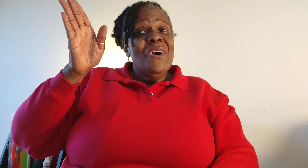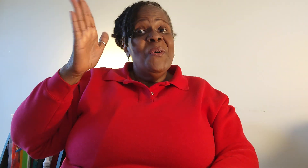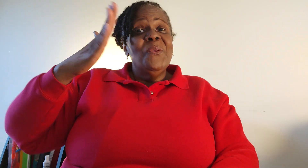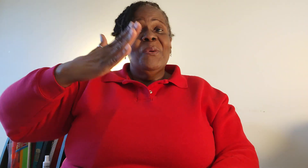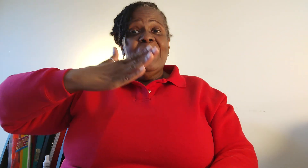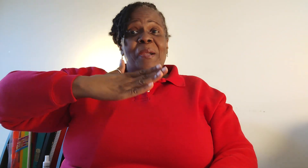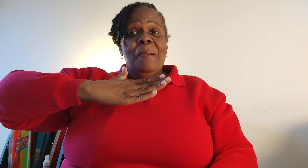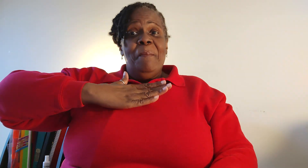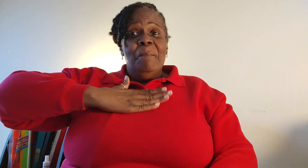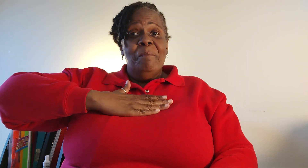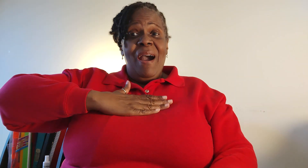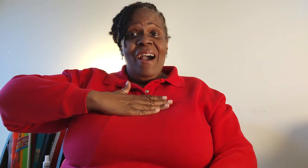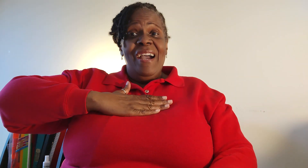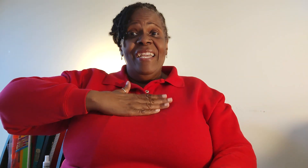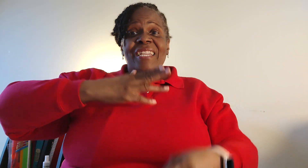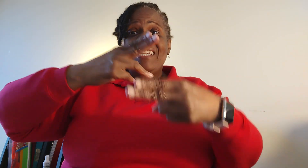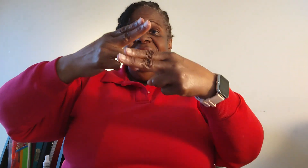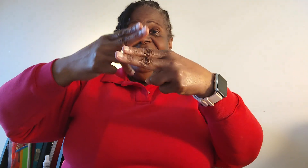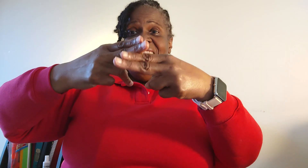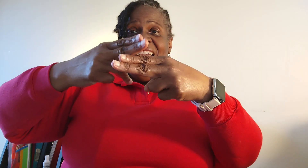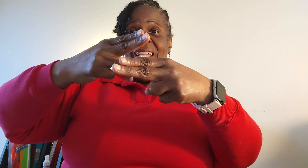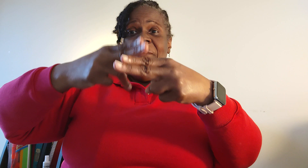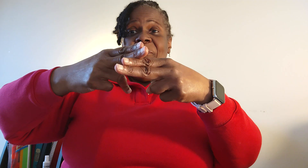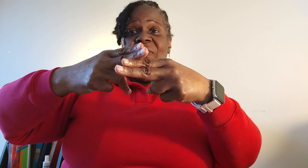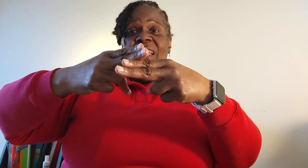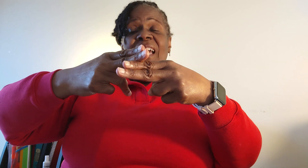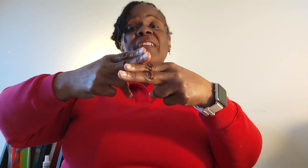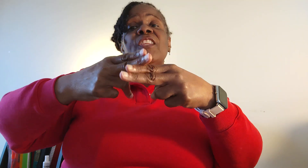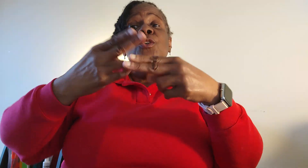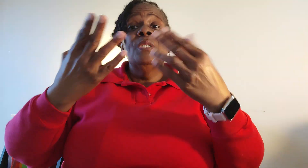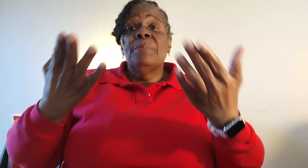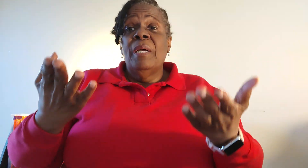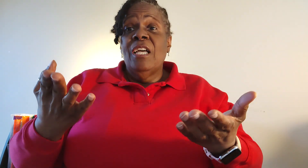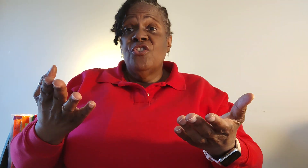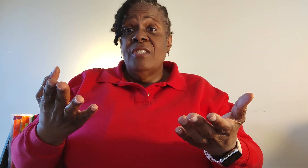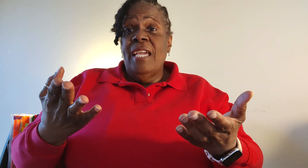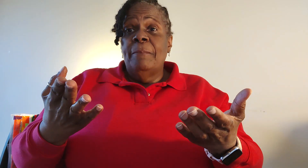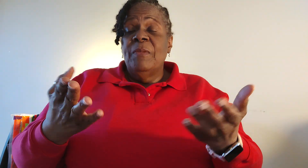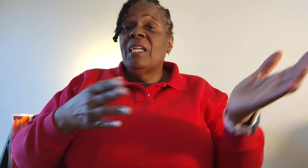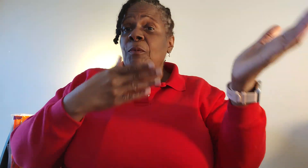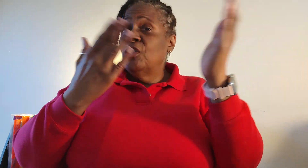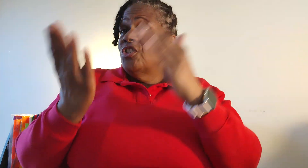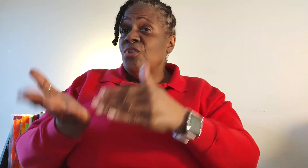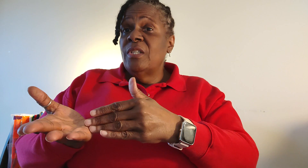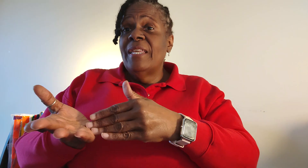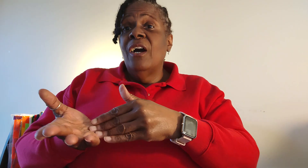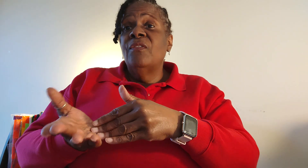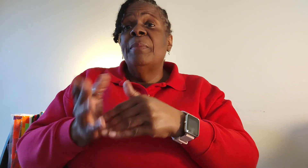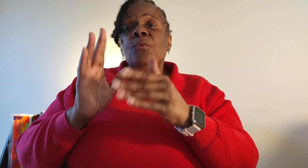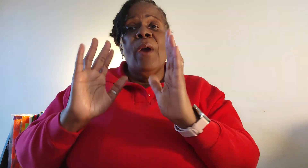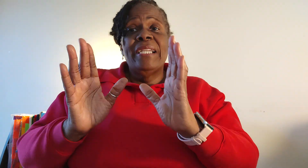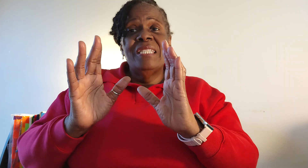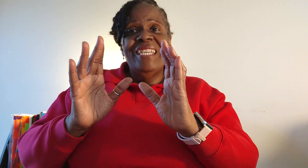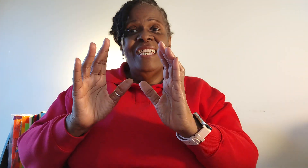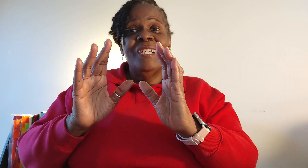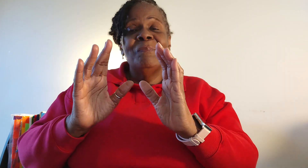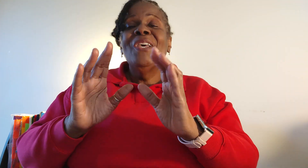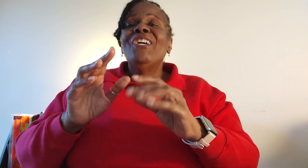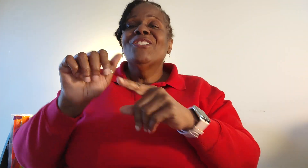hello, my name, and then you would spell out your name. And I'm going to show you the alphabet right at the end so you